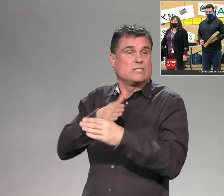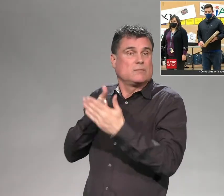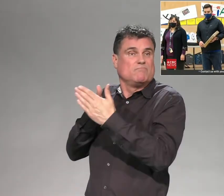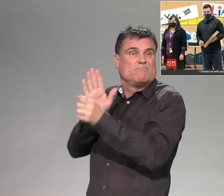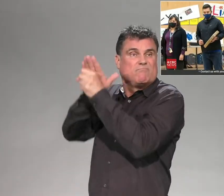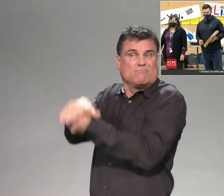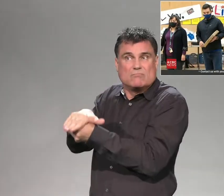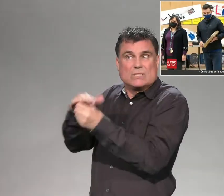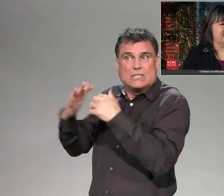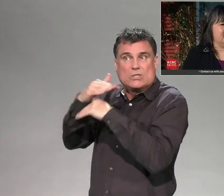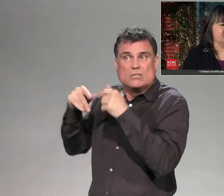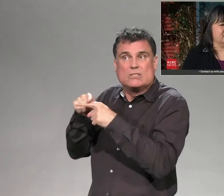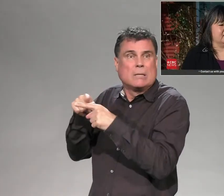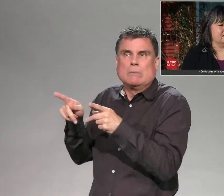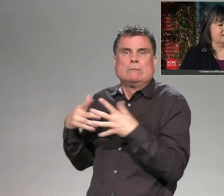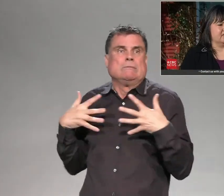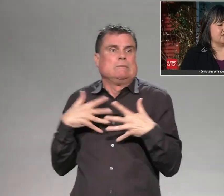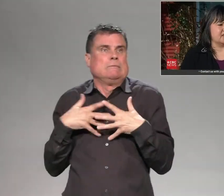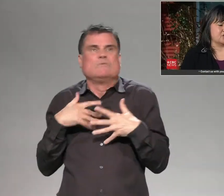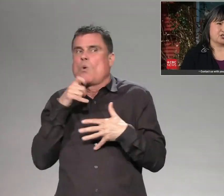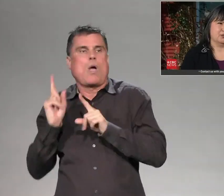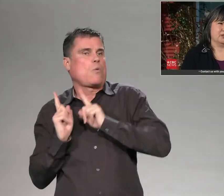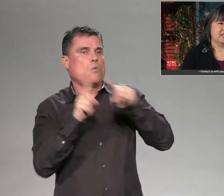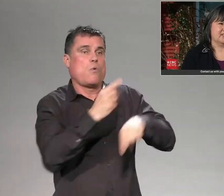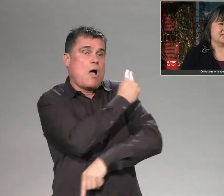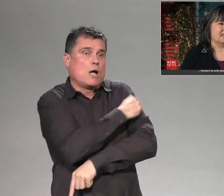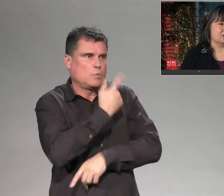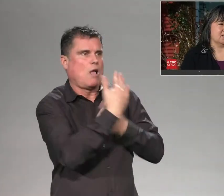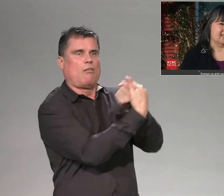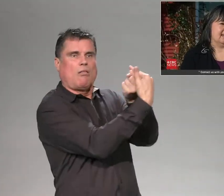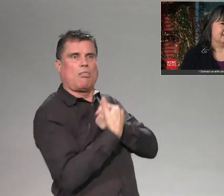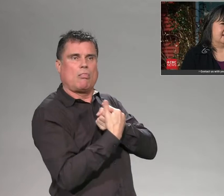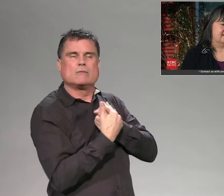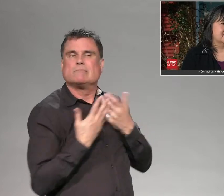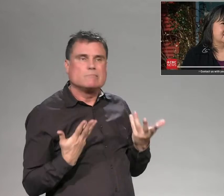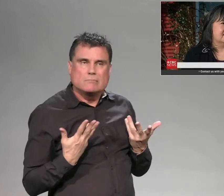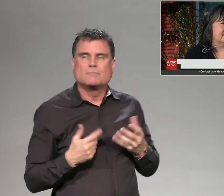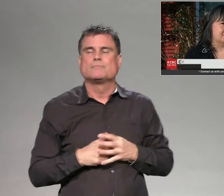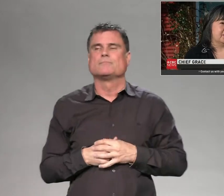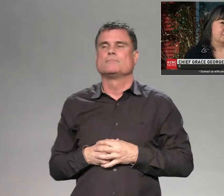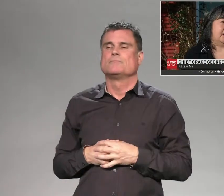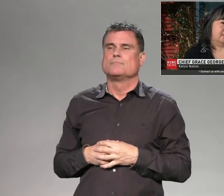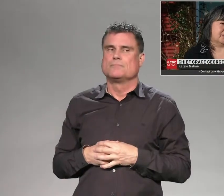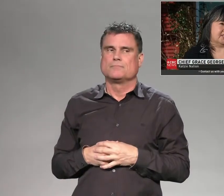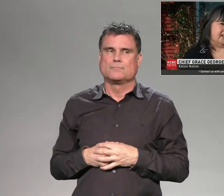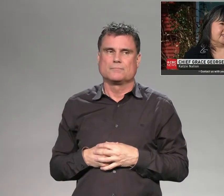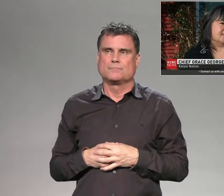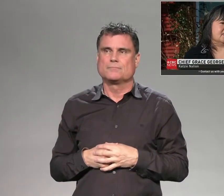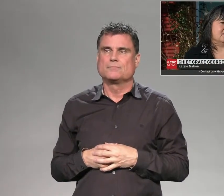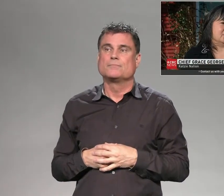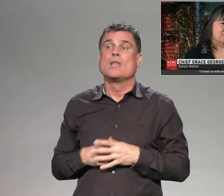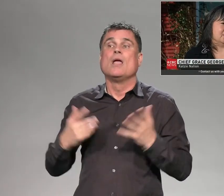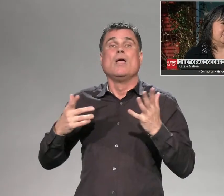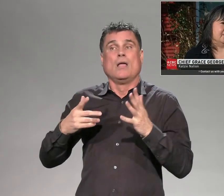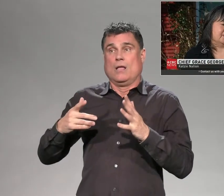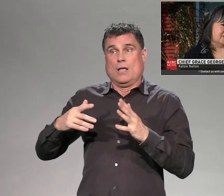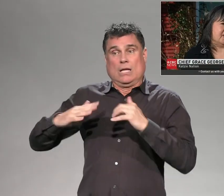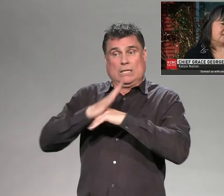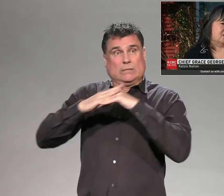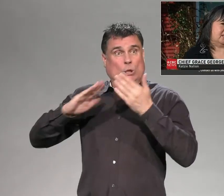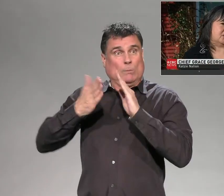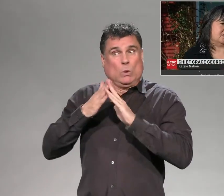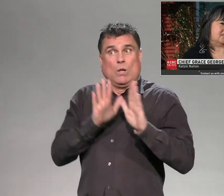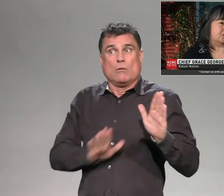save their lives. Having First Nations communities across Canada being prioritized for the